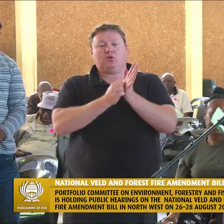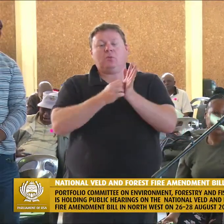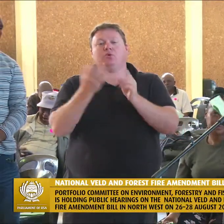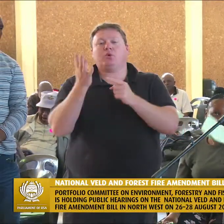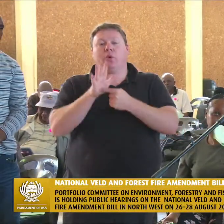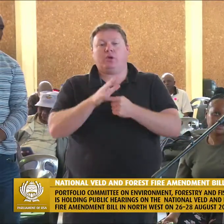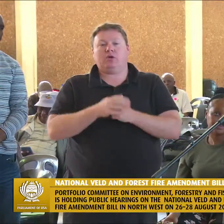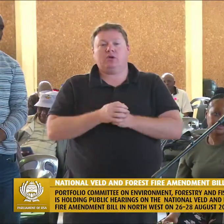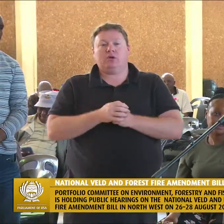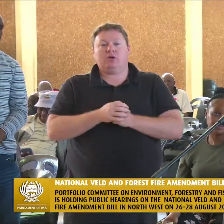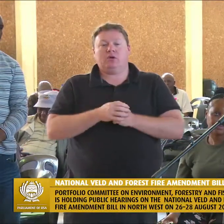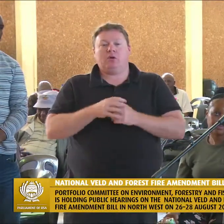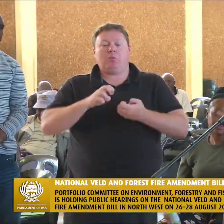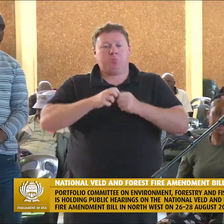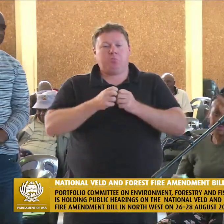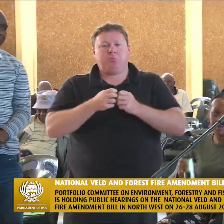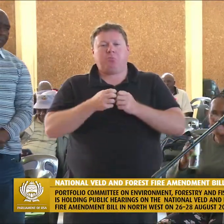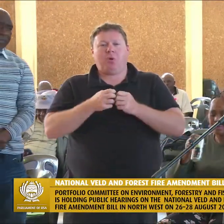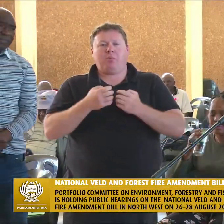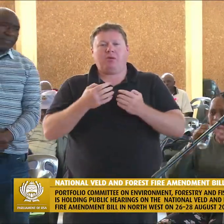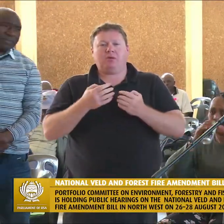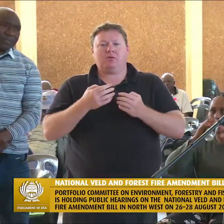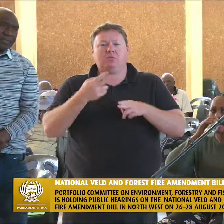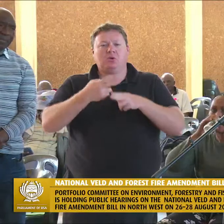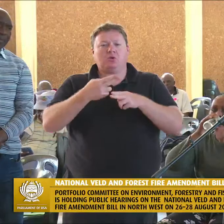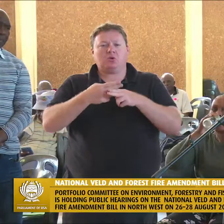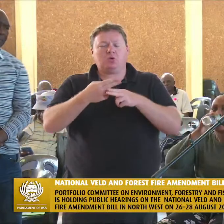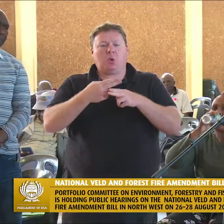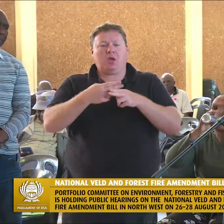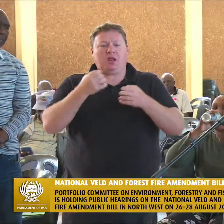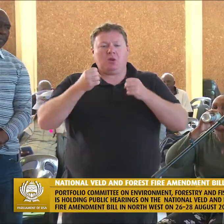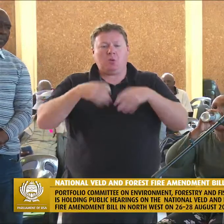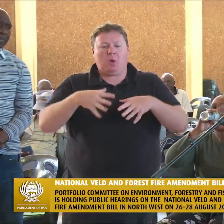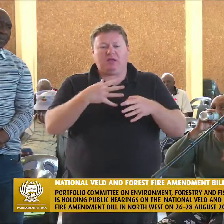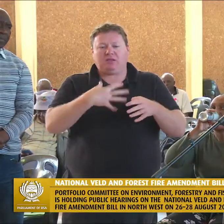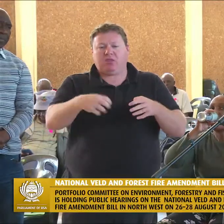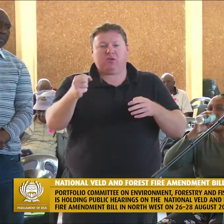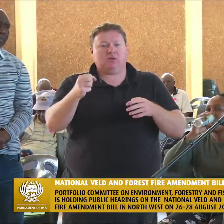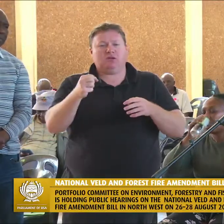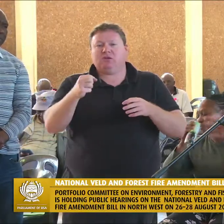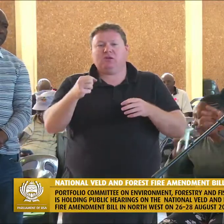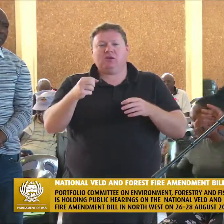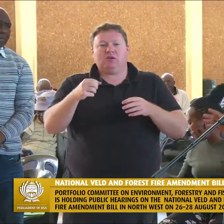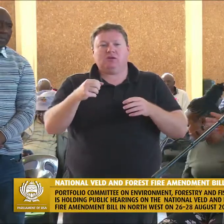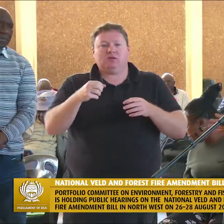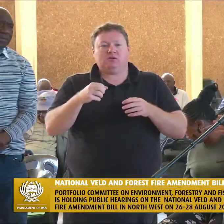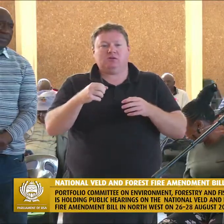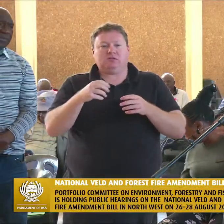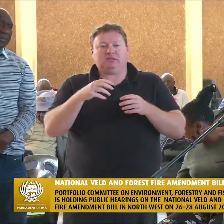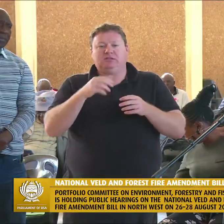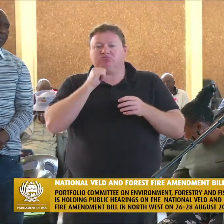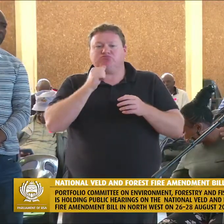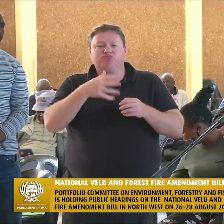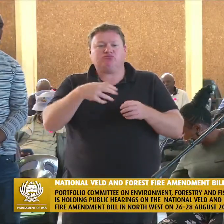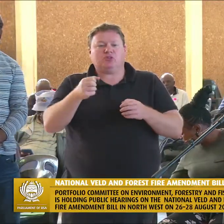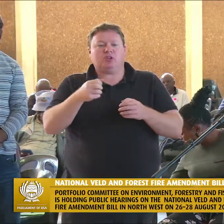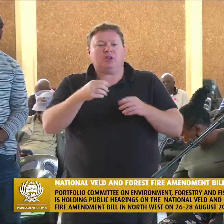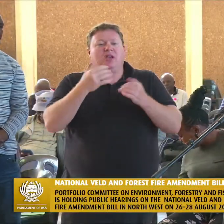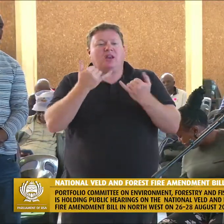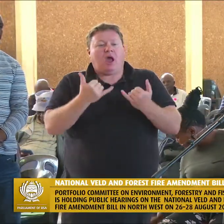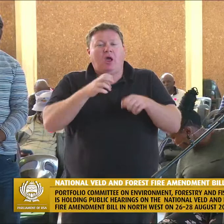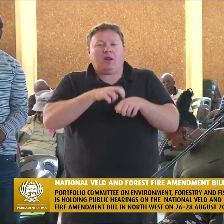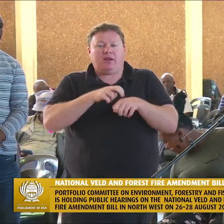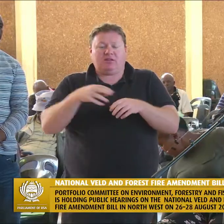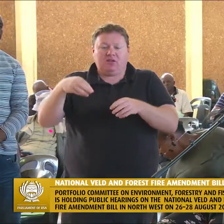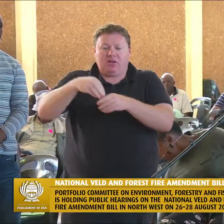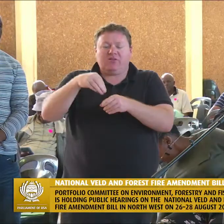problem of sewage we can easily take that sewage without even tapping into current non-functional infrastructure of